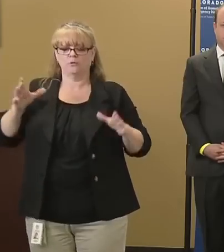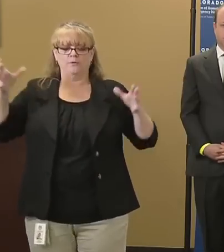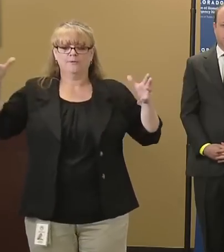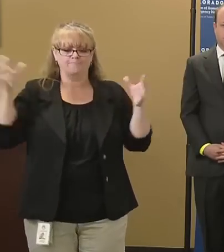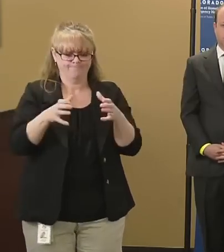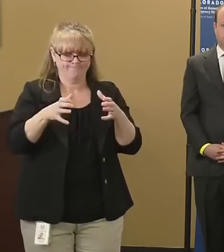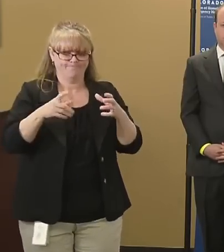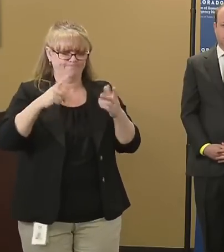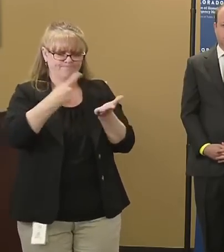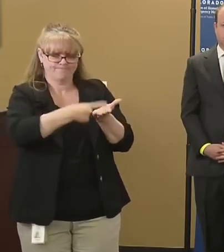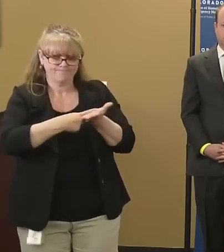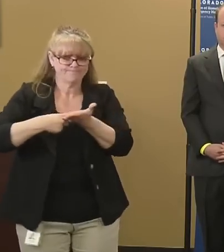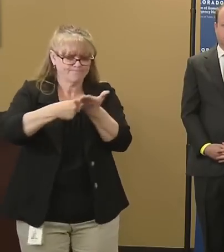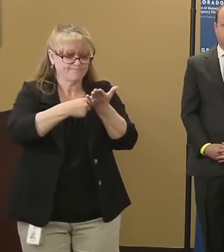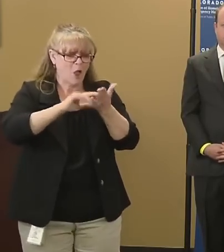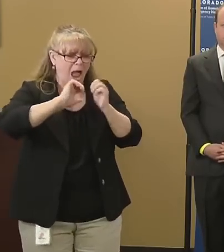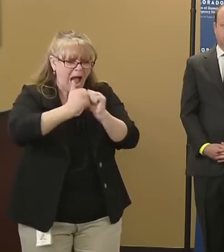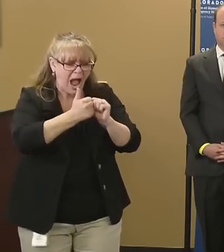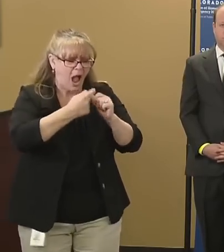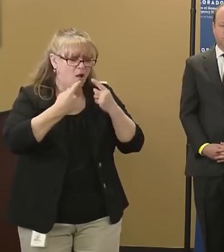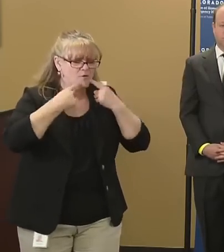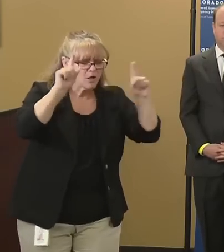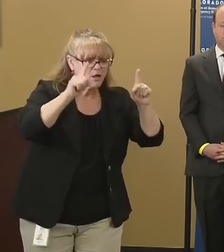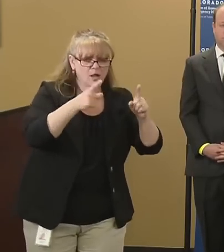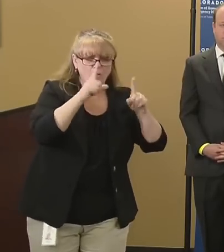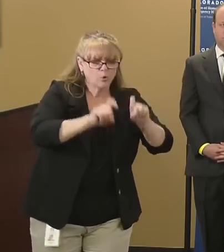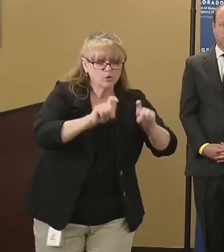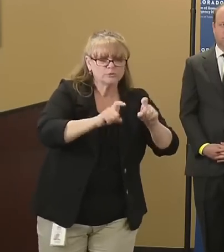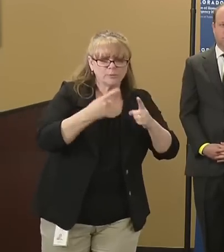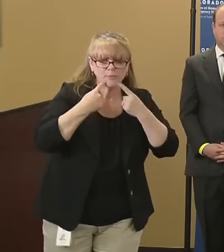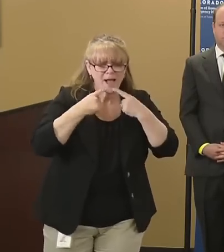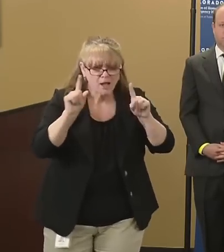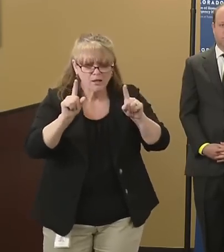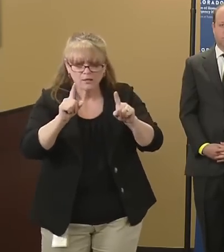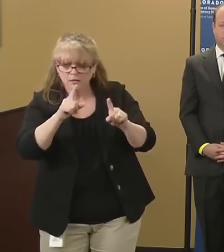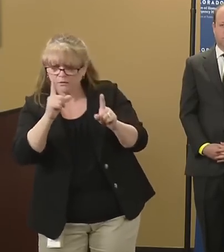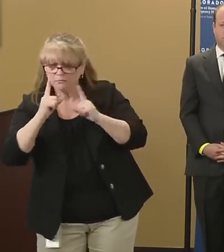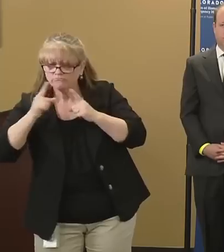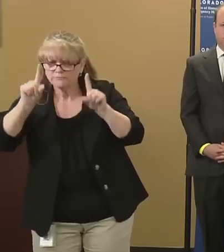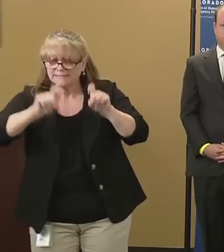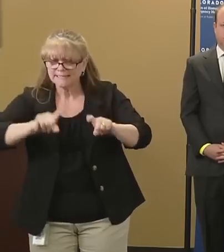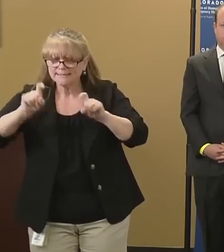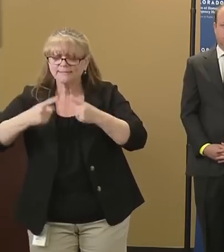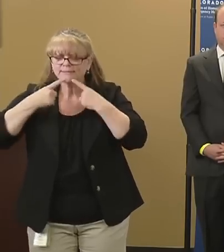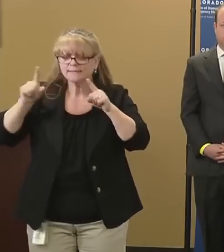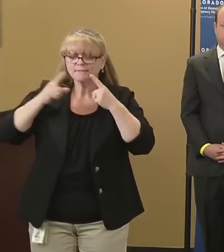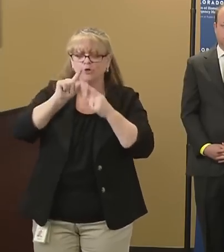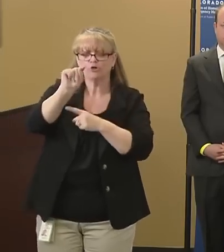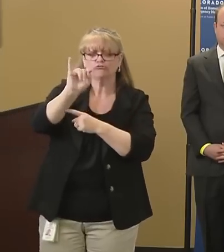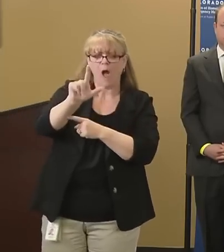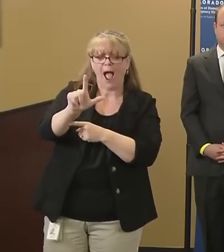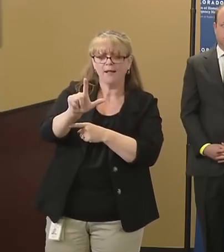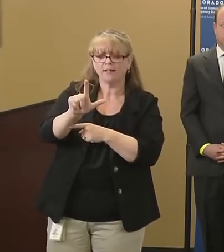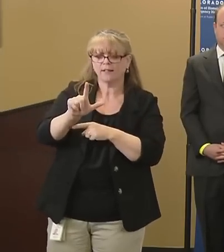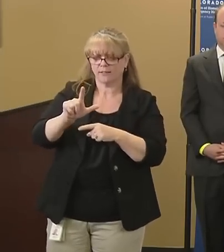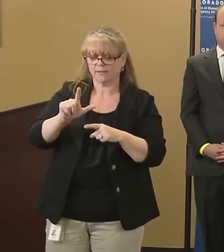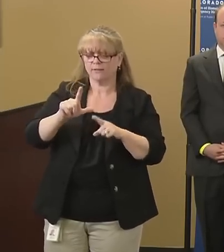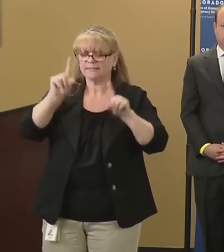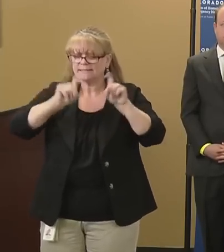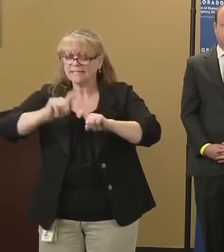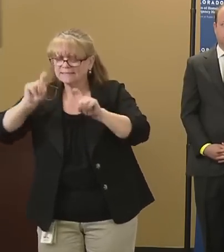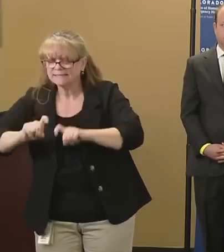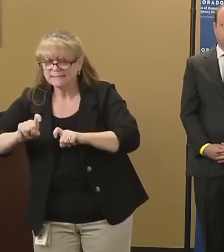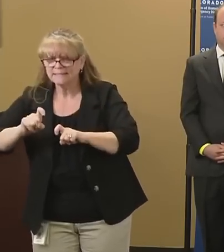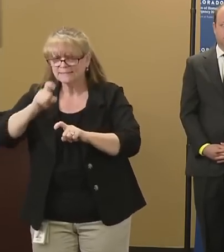that, get them finished in a short period of time. So in a few months we really do know, or a few weeks, we do know what are the